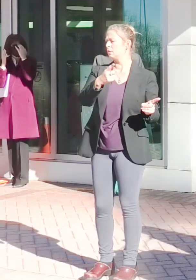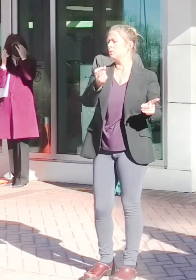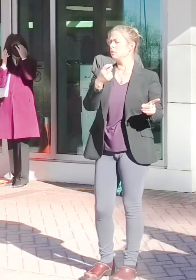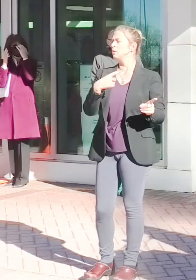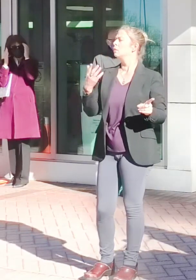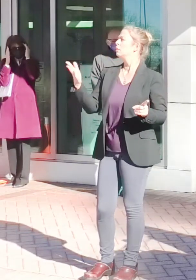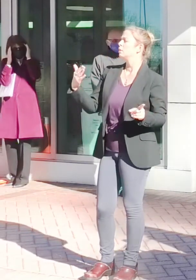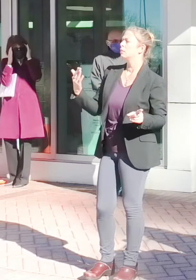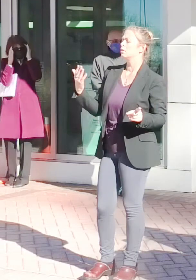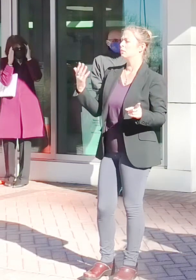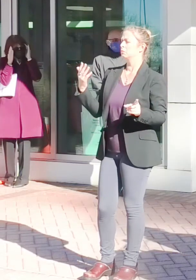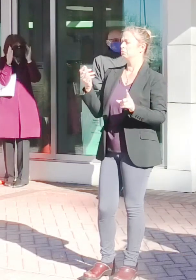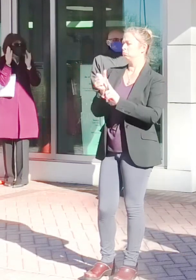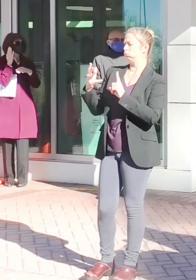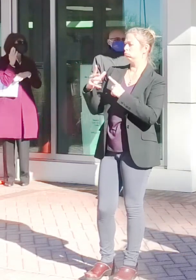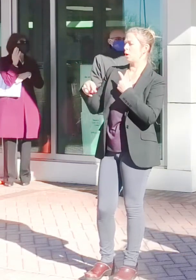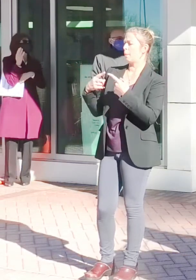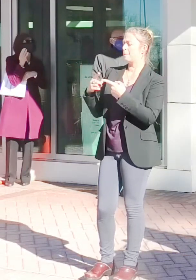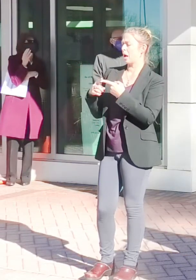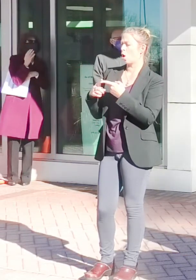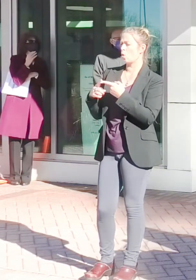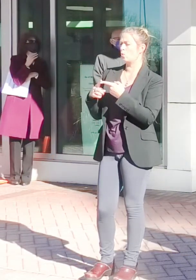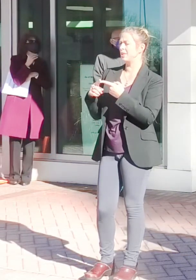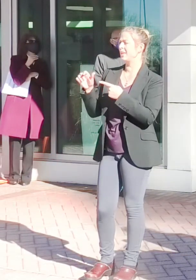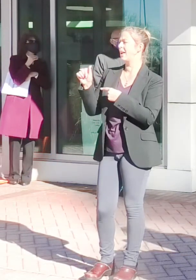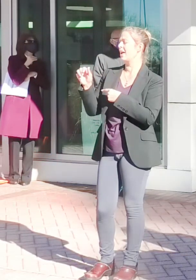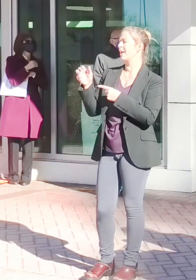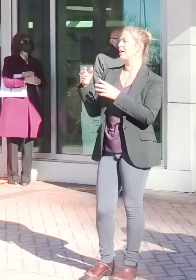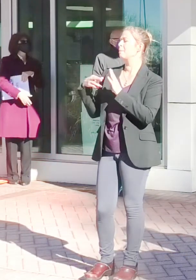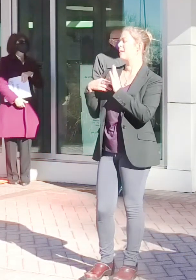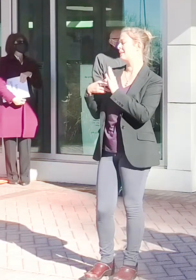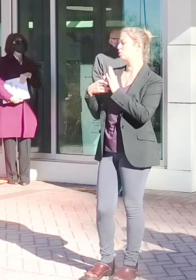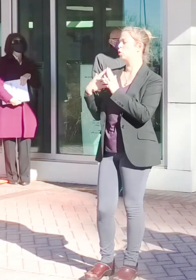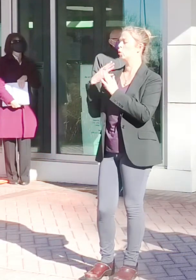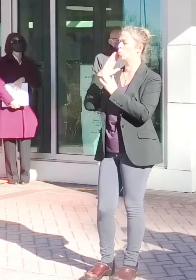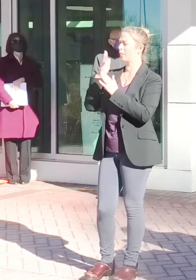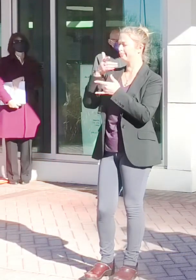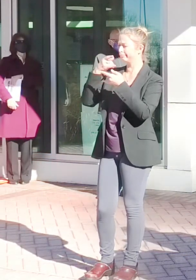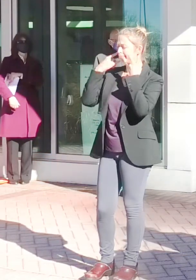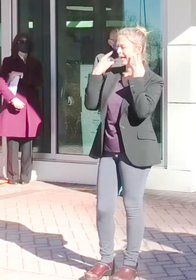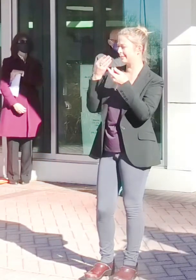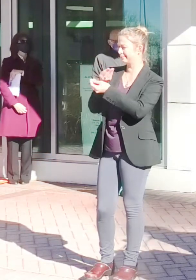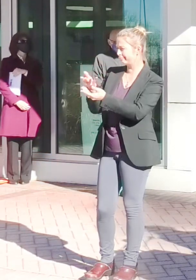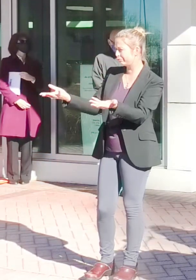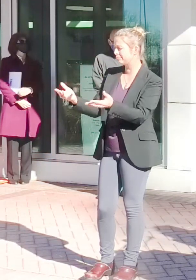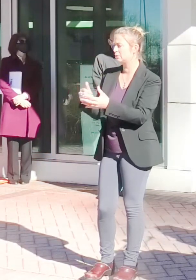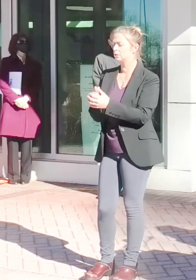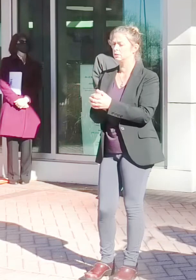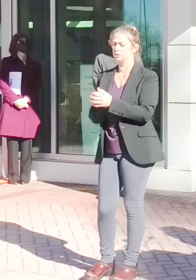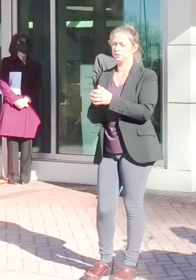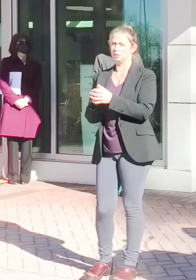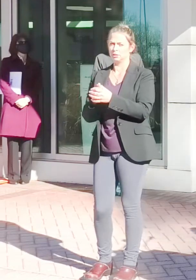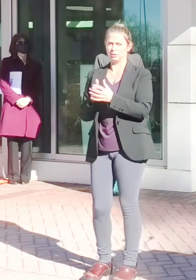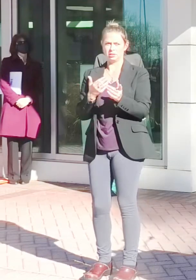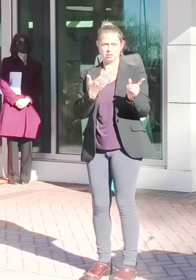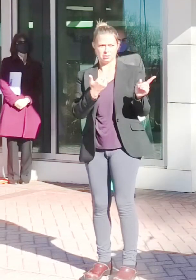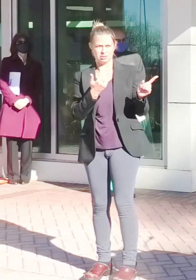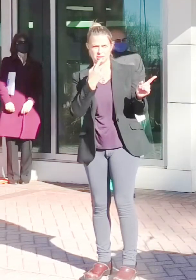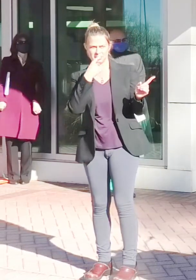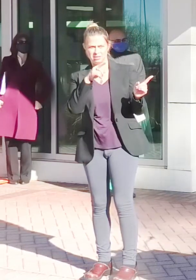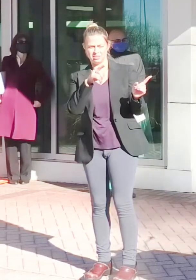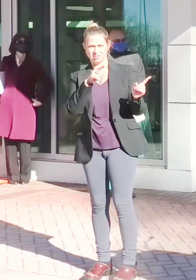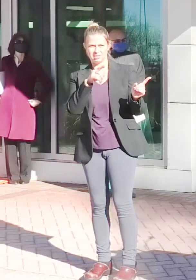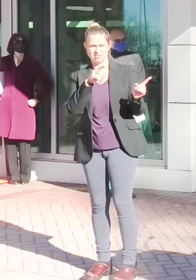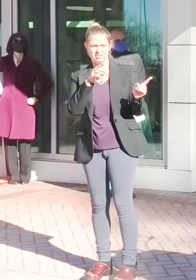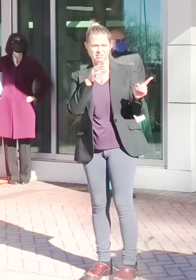more about our ambassadors. I'll have Director Hinson first chime in on that. Is that the